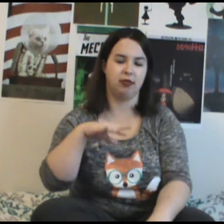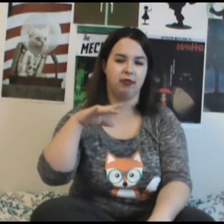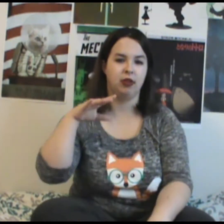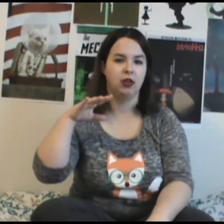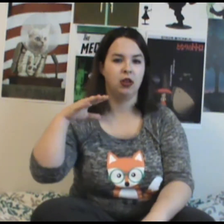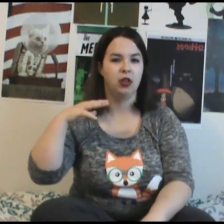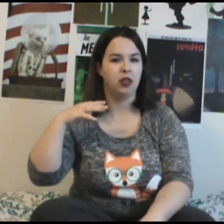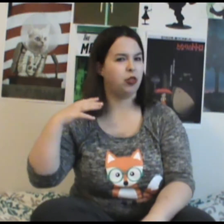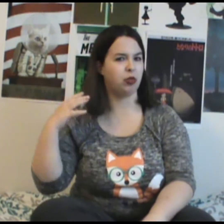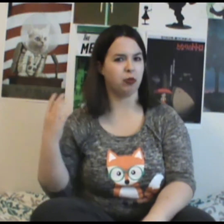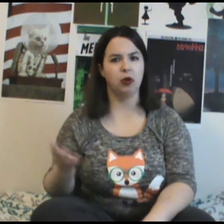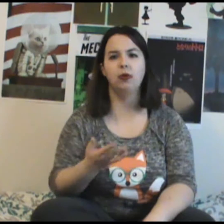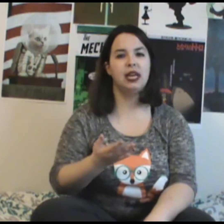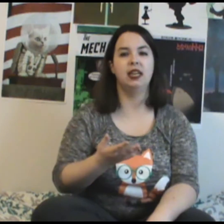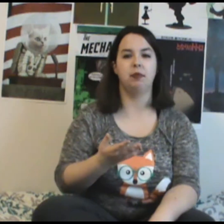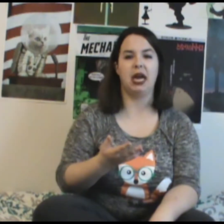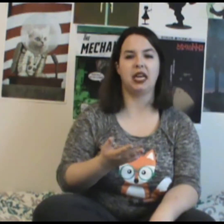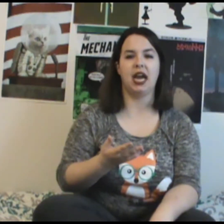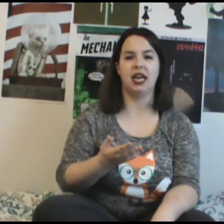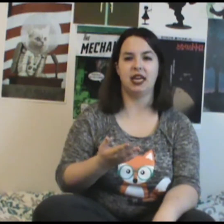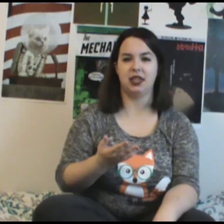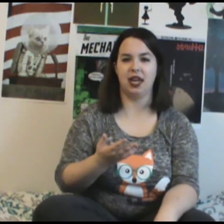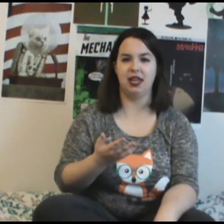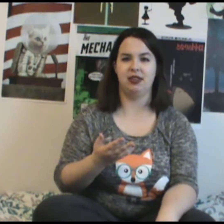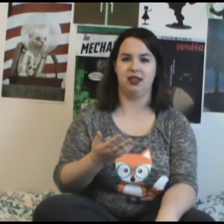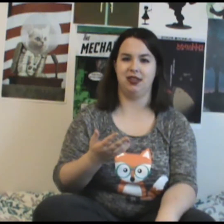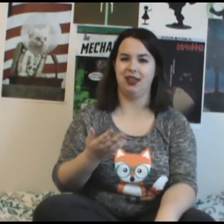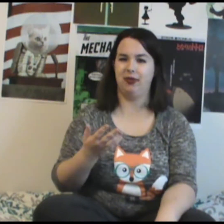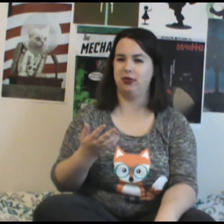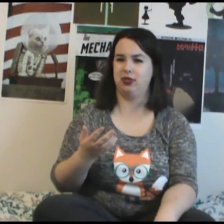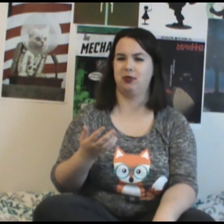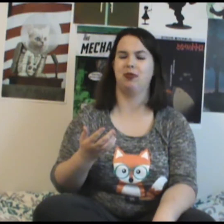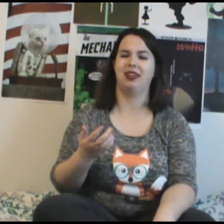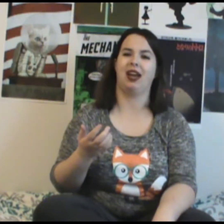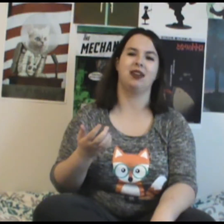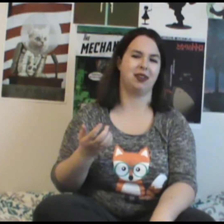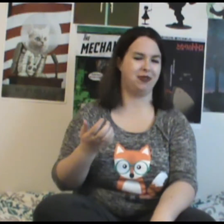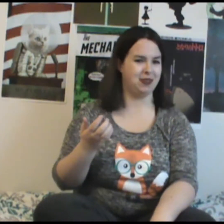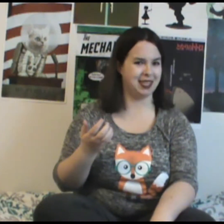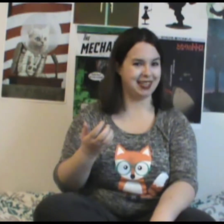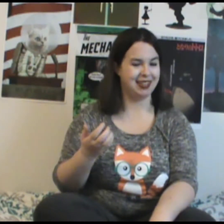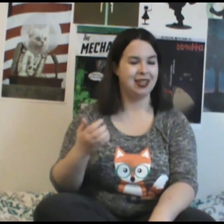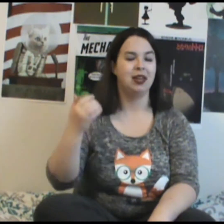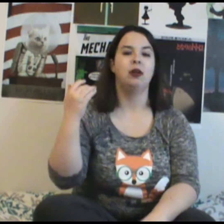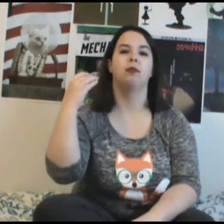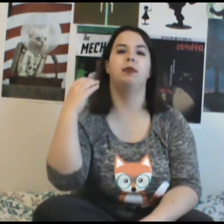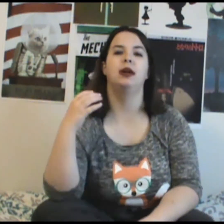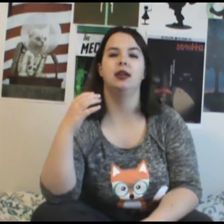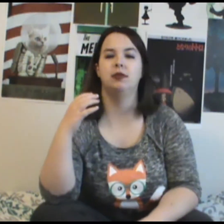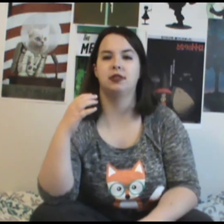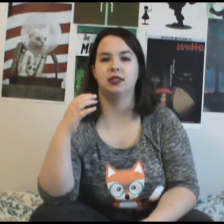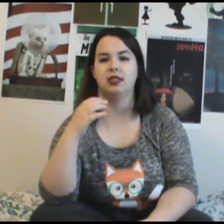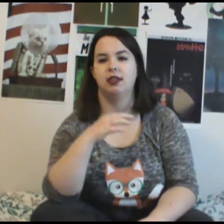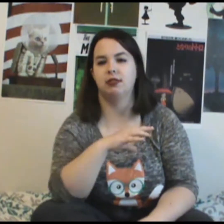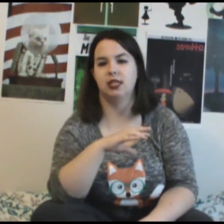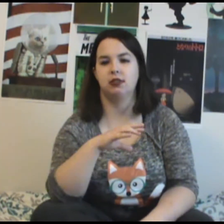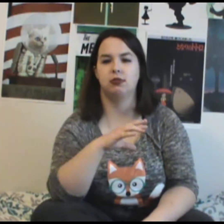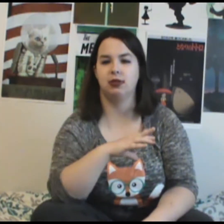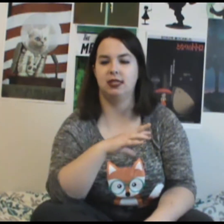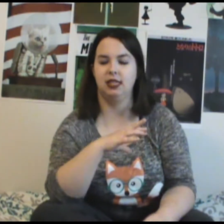of threw in a bad guy at the end, and that was just really kind of confusing. But it was just interesting to sort of see sort